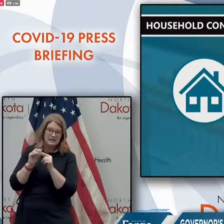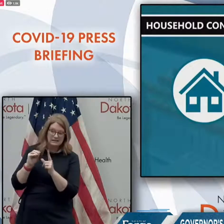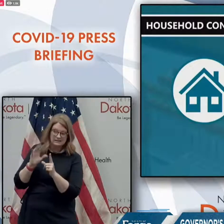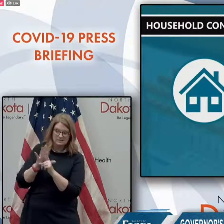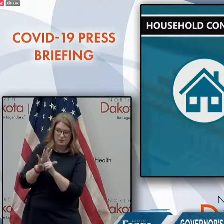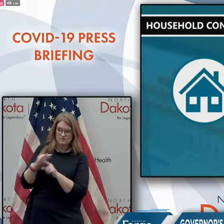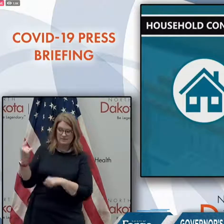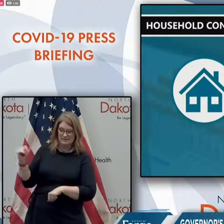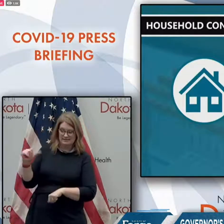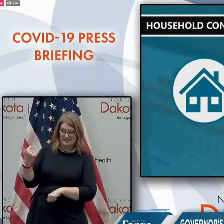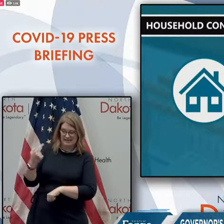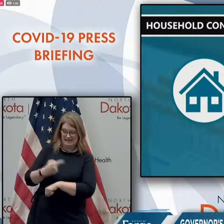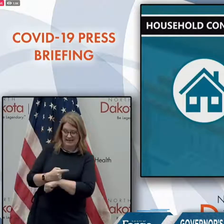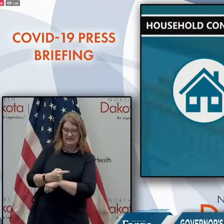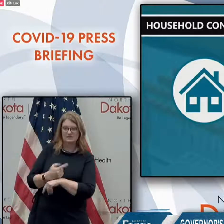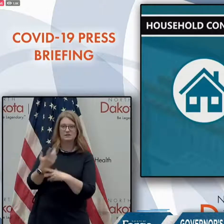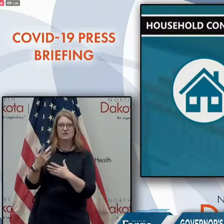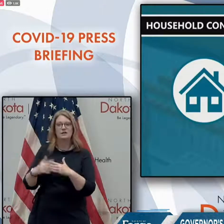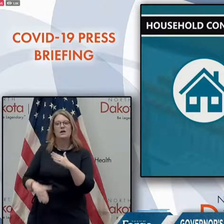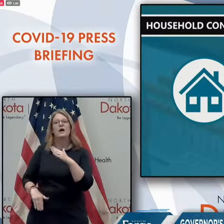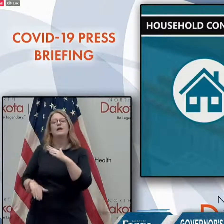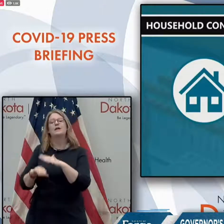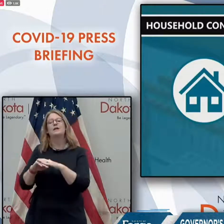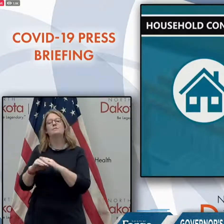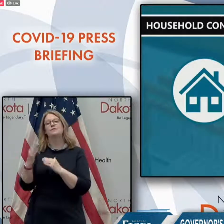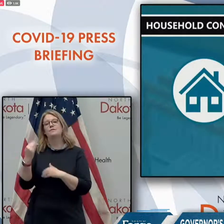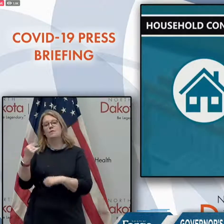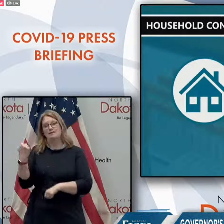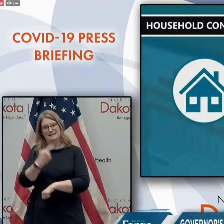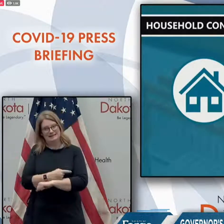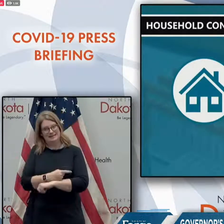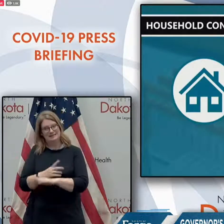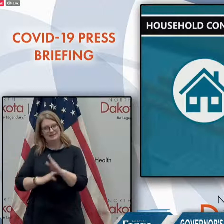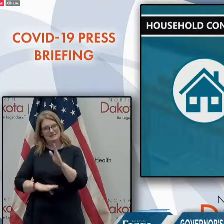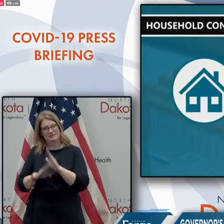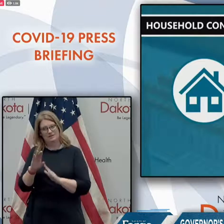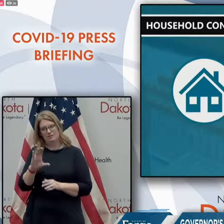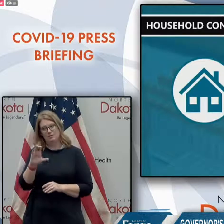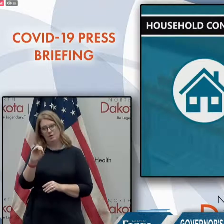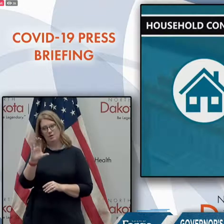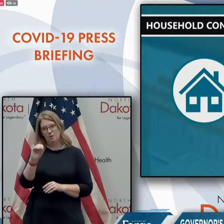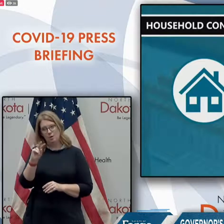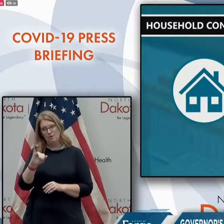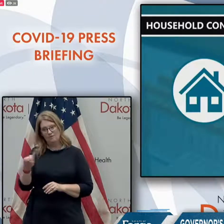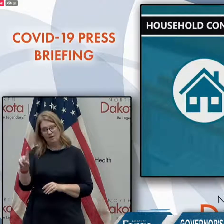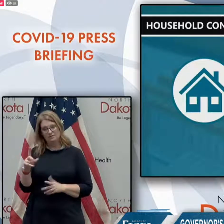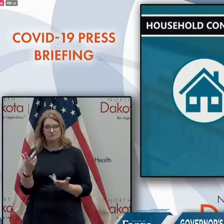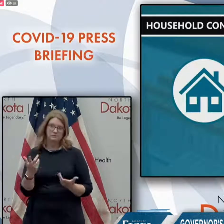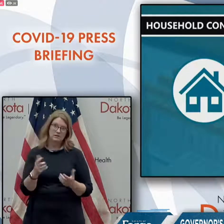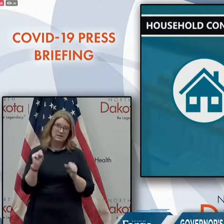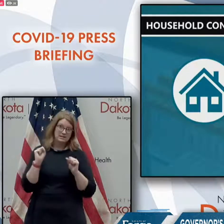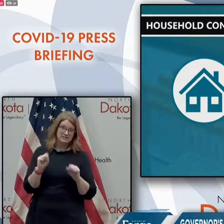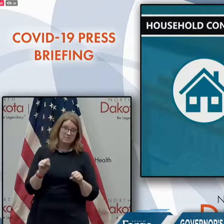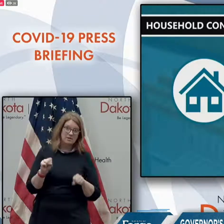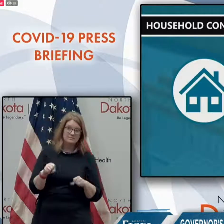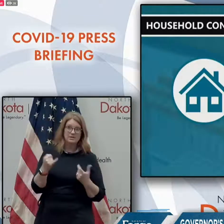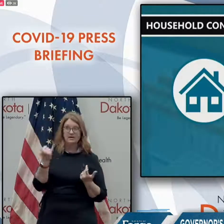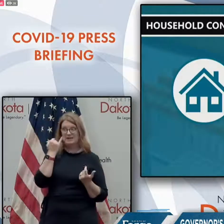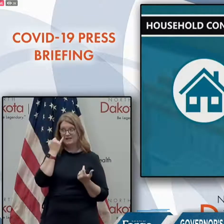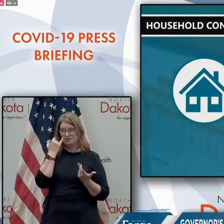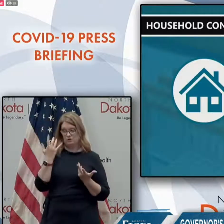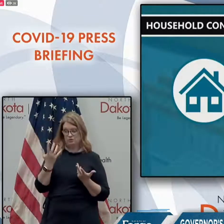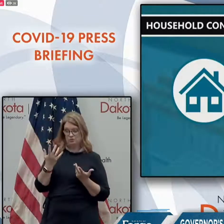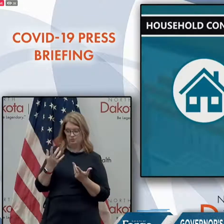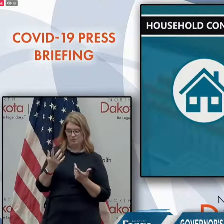10 days, and then it could take up to 14 days to develop COVID. So it is possible if you're a household contact,